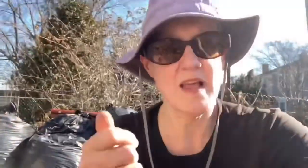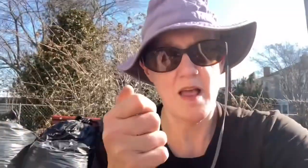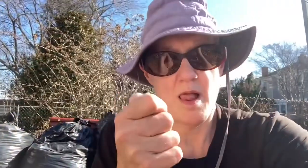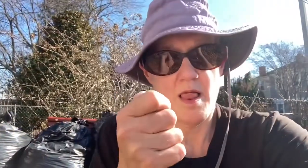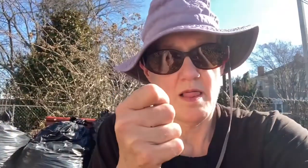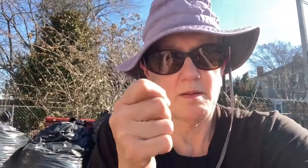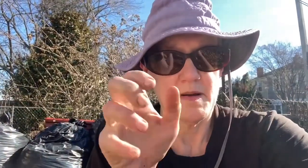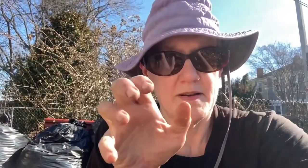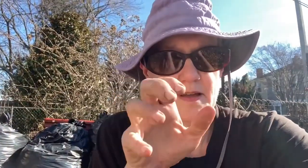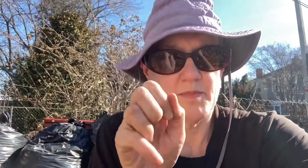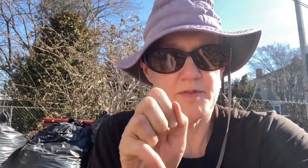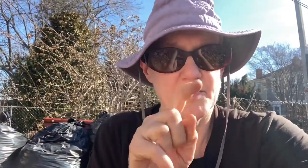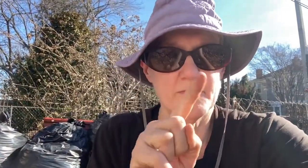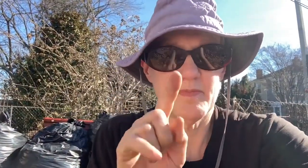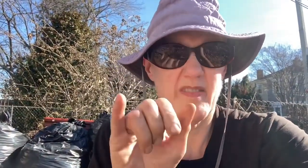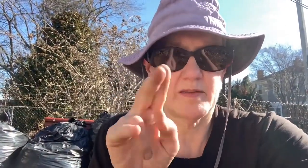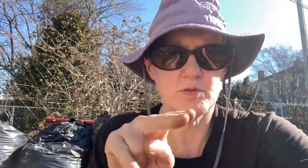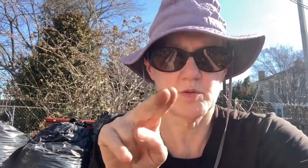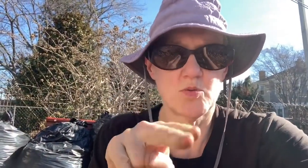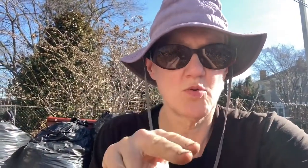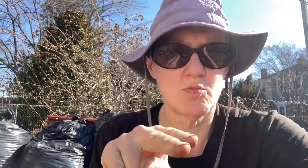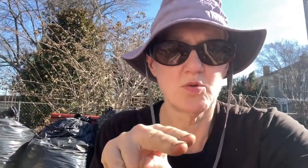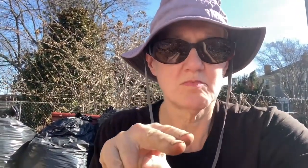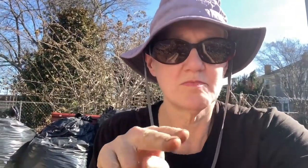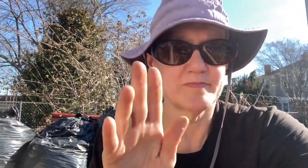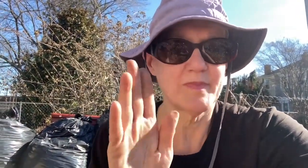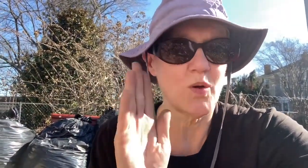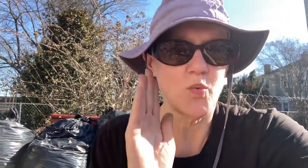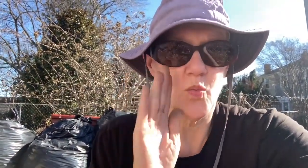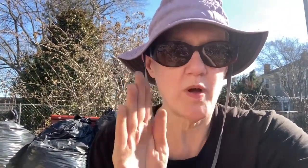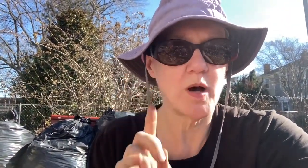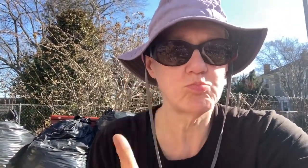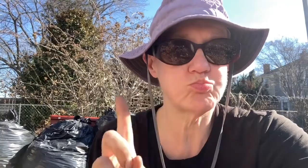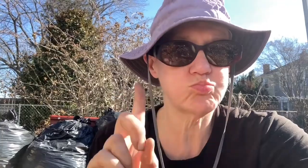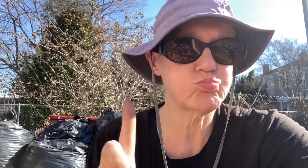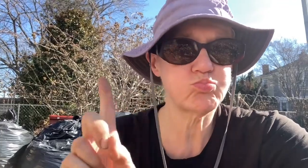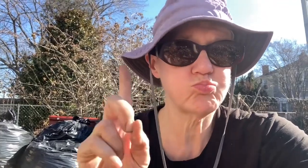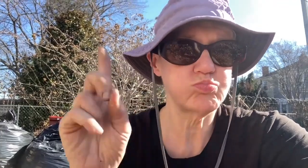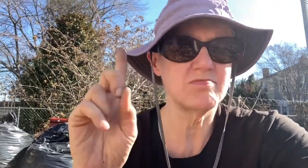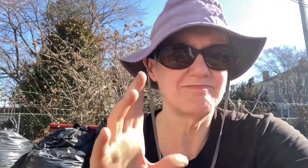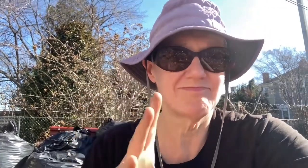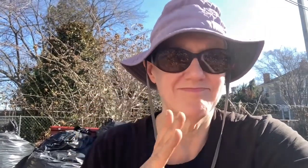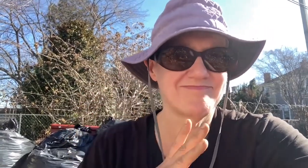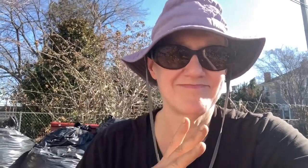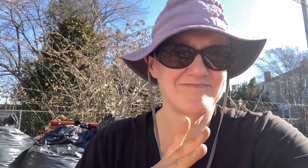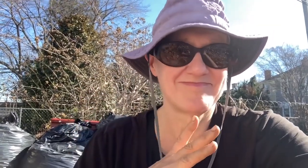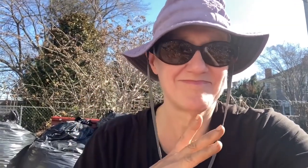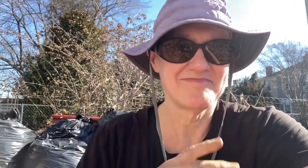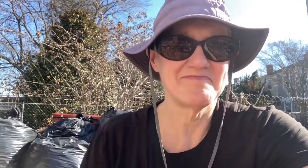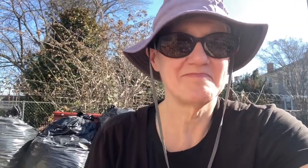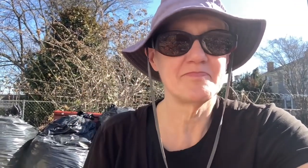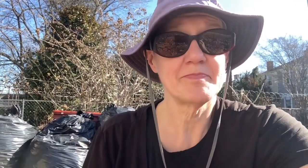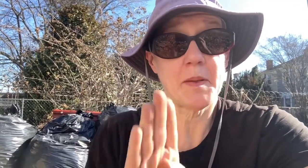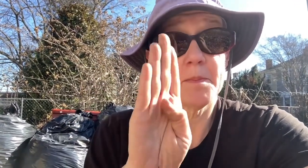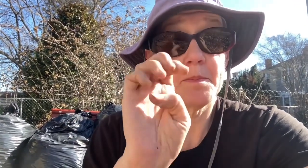It's a little bit of damage on the leaves, but that's pretty normal in winter. It's going to grow just fine in the spring.